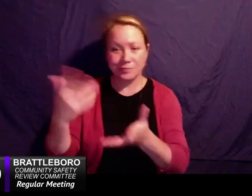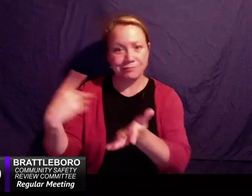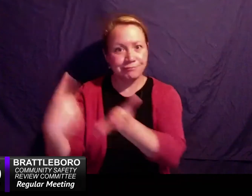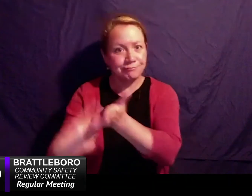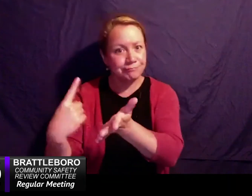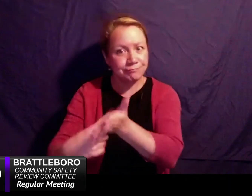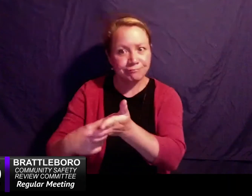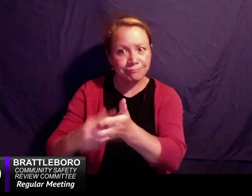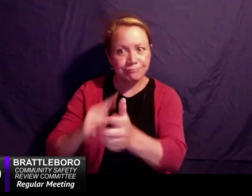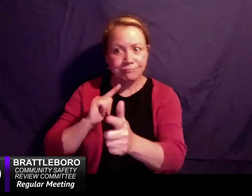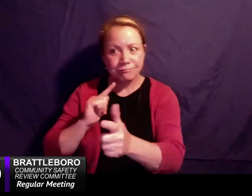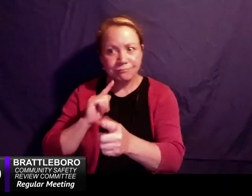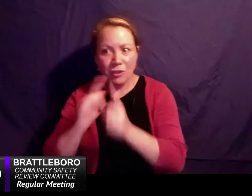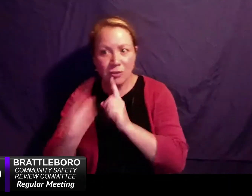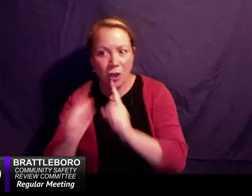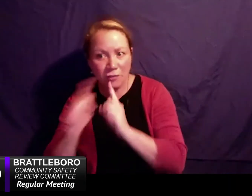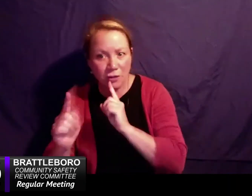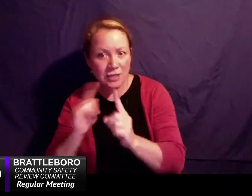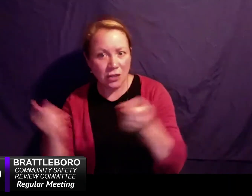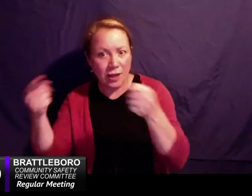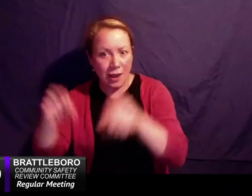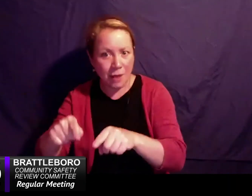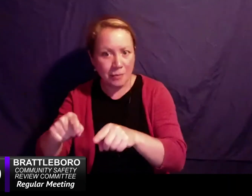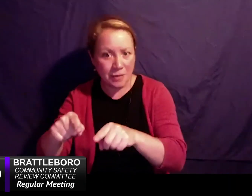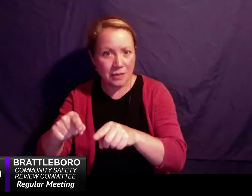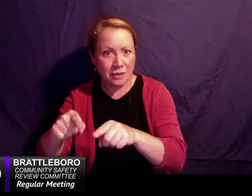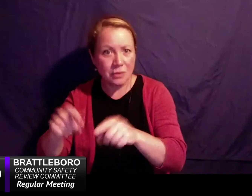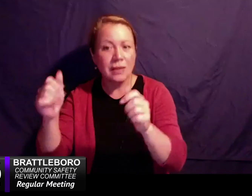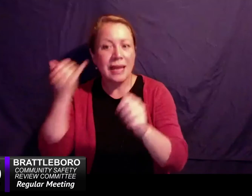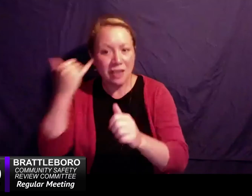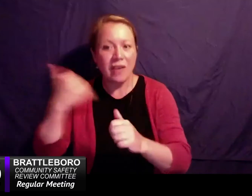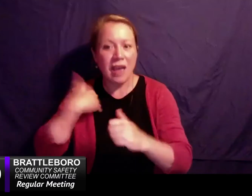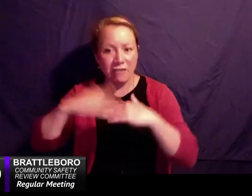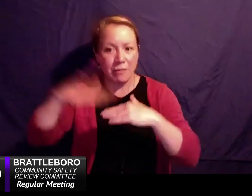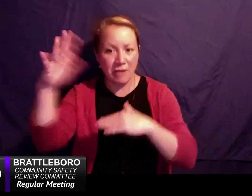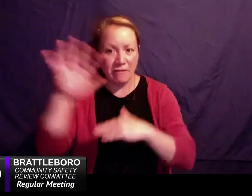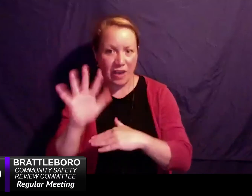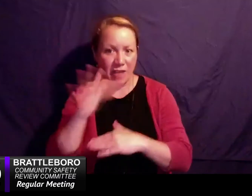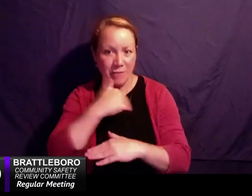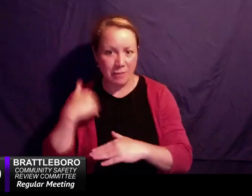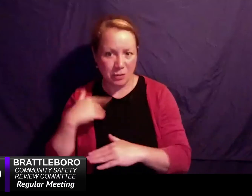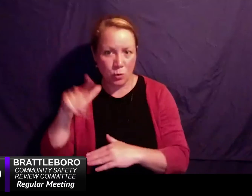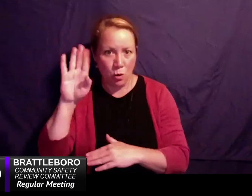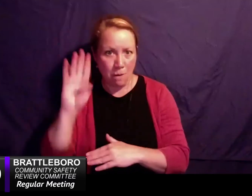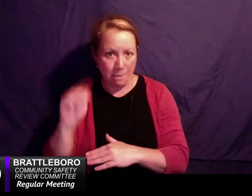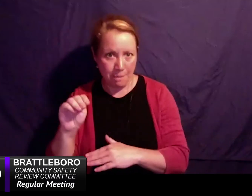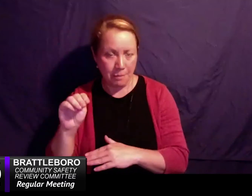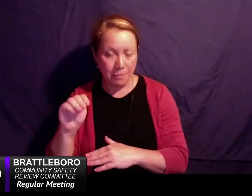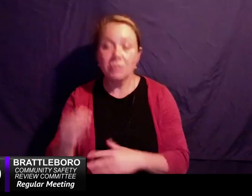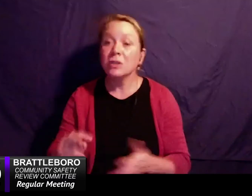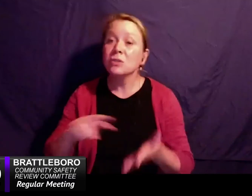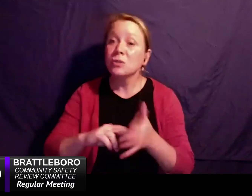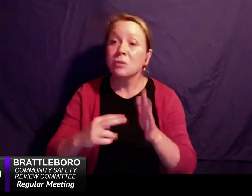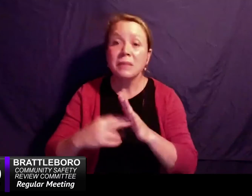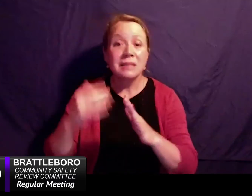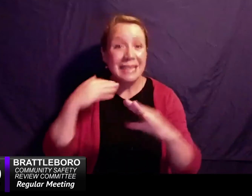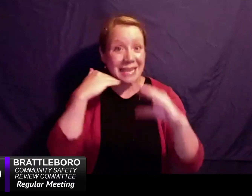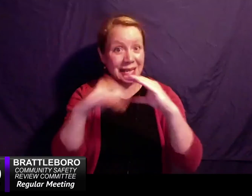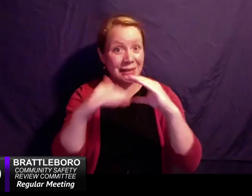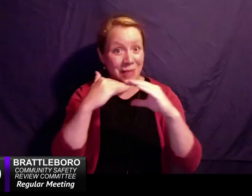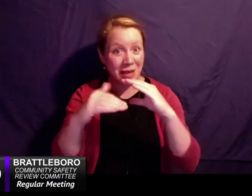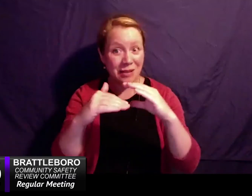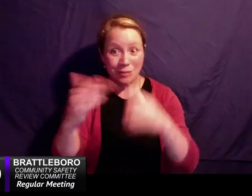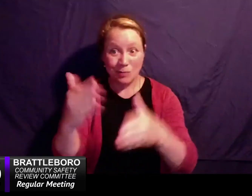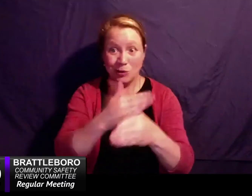that happens on any platform where there's a quorum. So emails between the